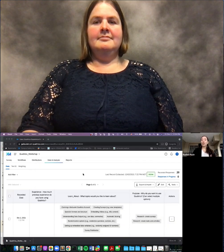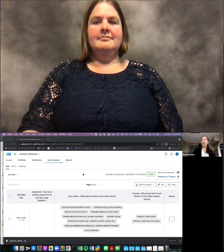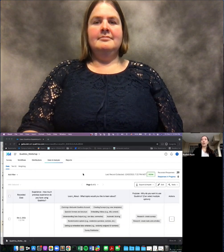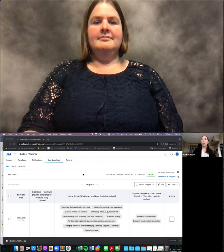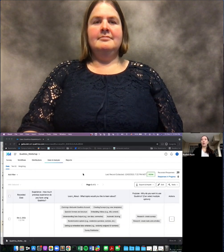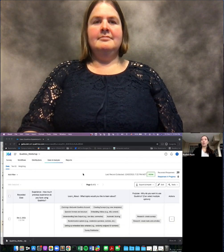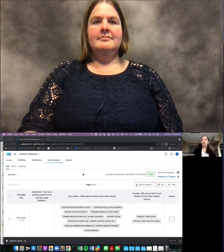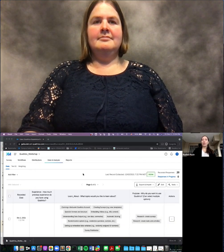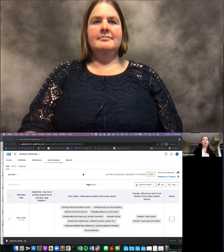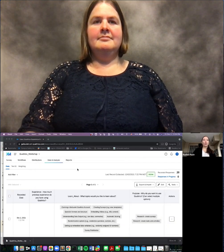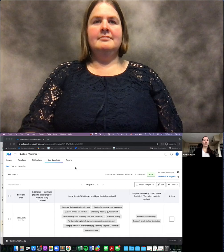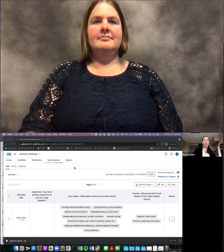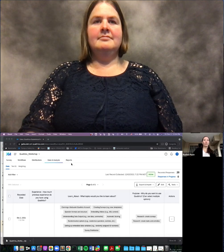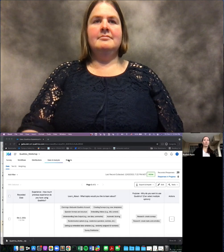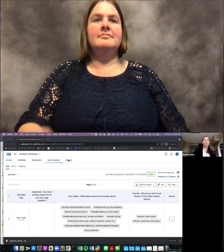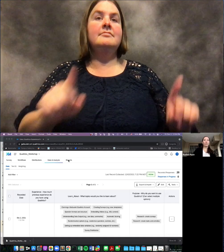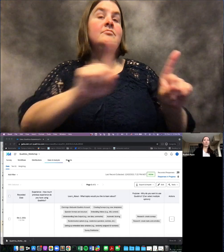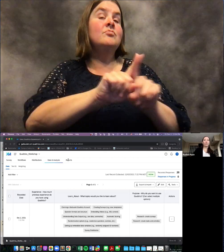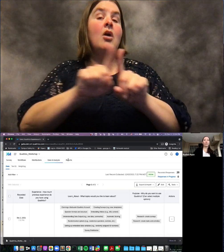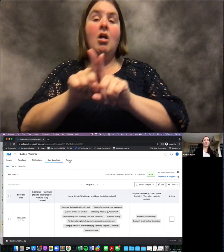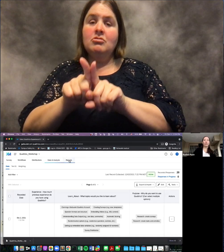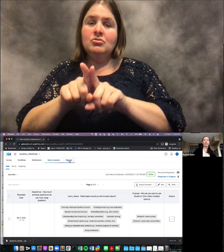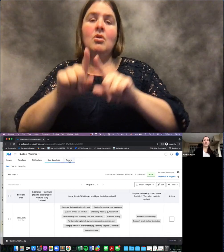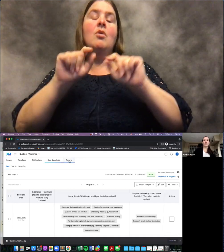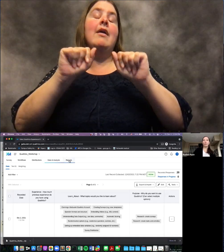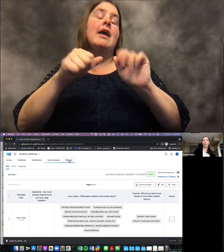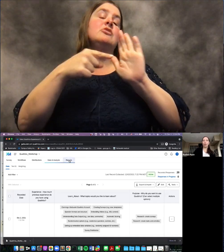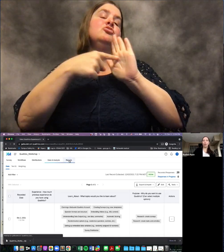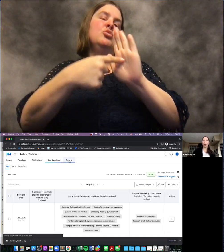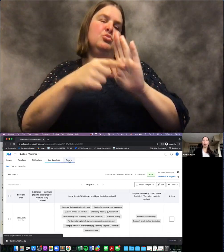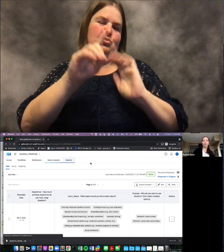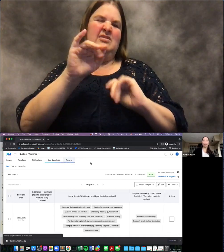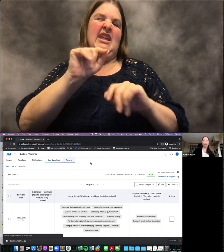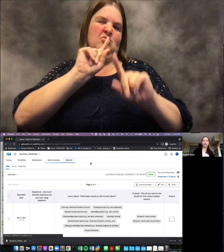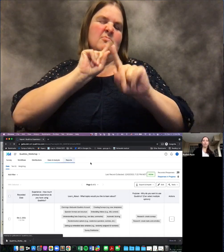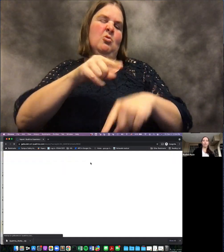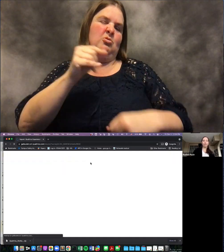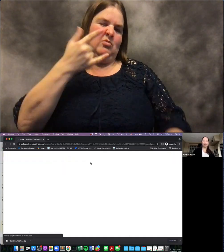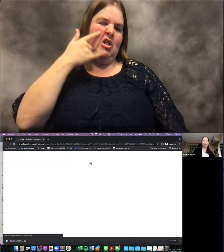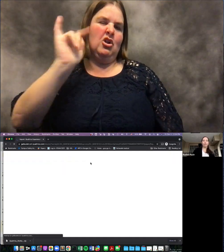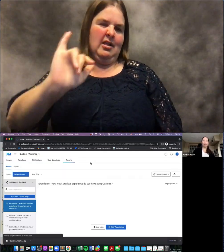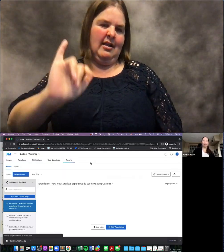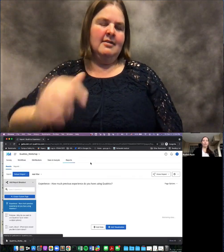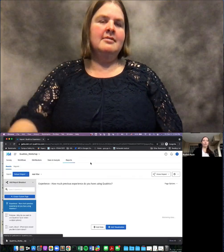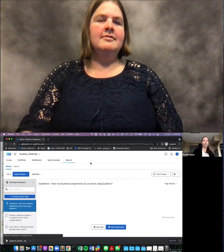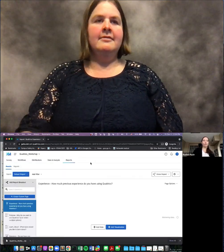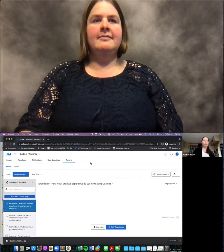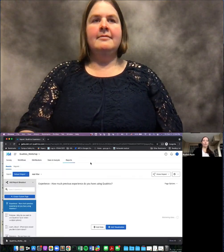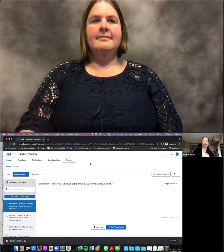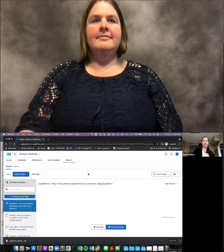In addition, I'm also going to show you the data reports.